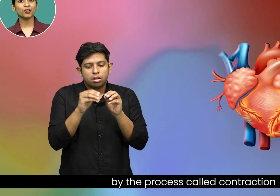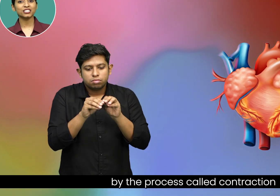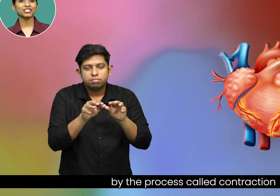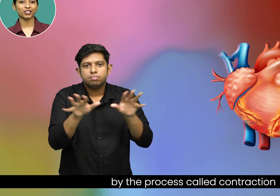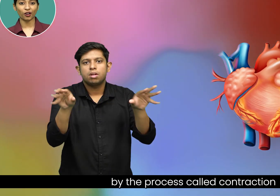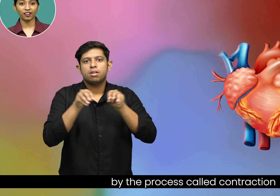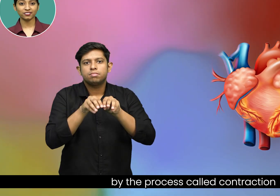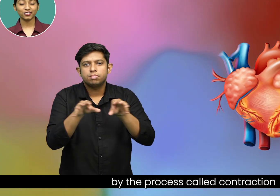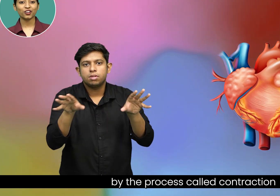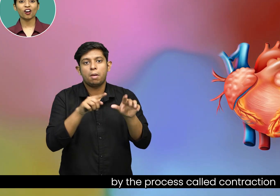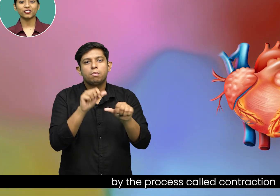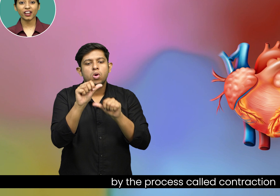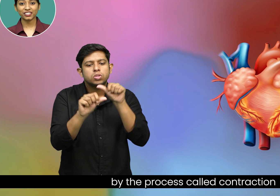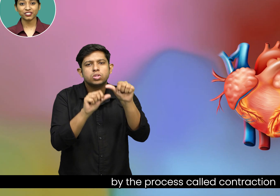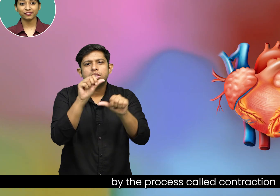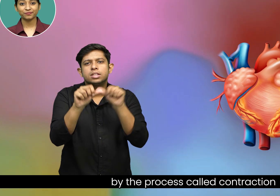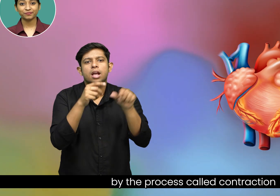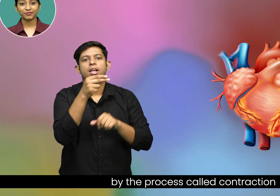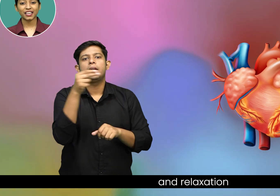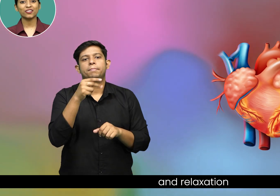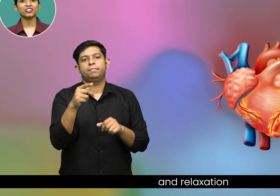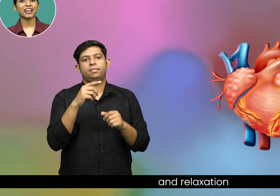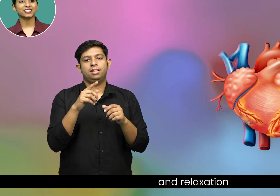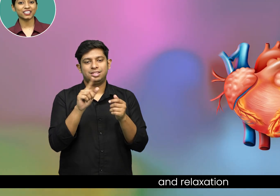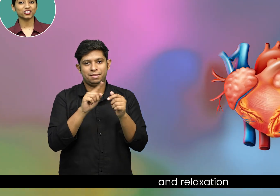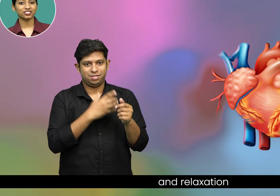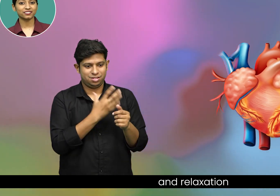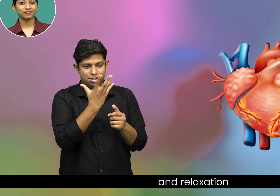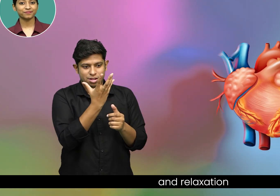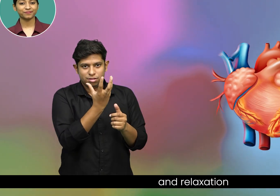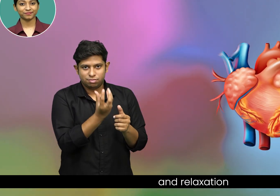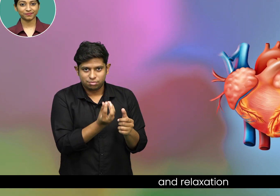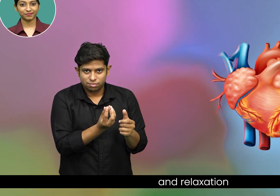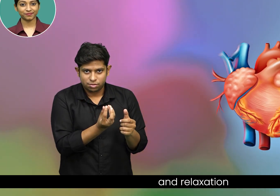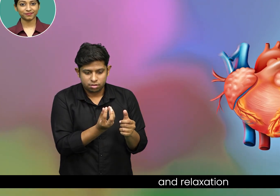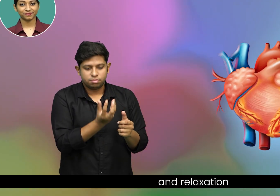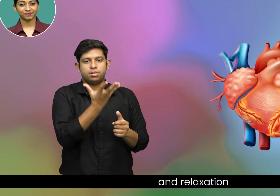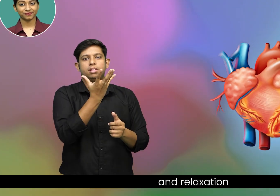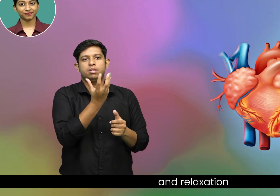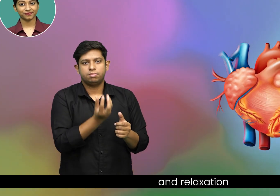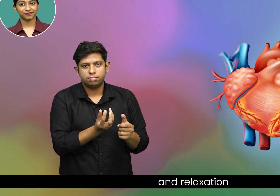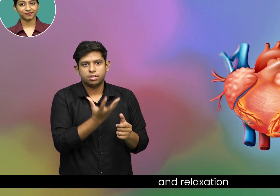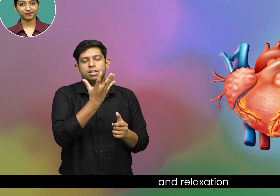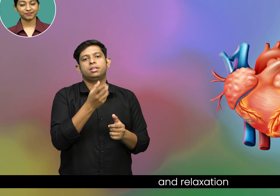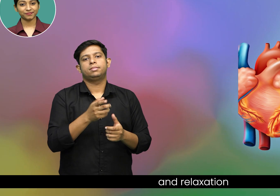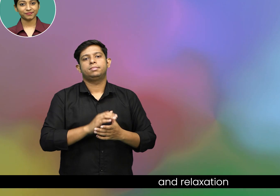by the process called contraction and relaxation.